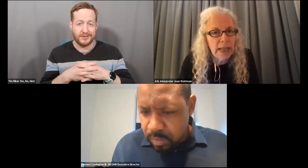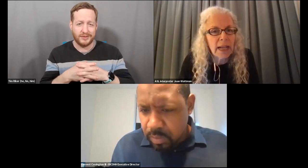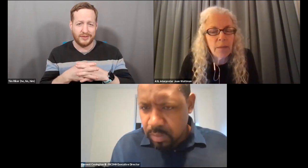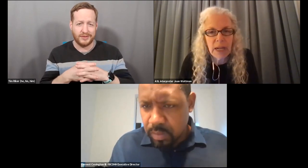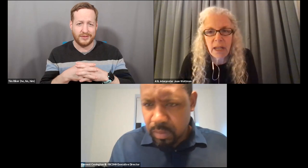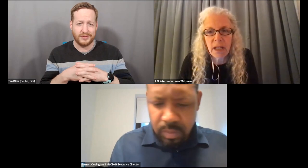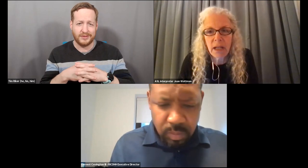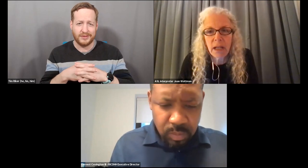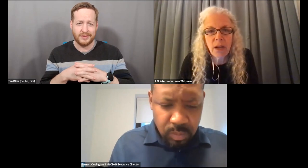that committee.